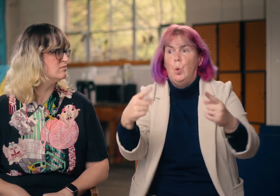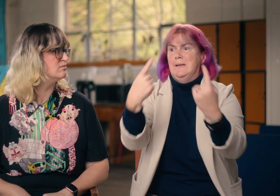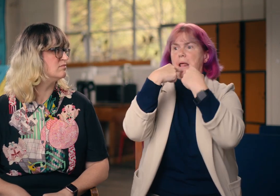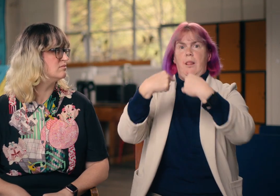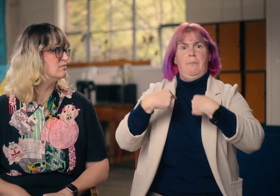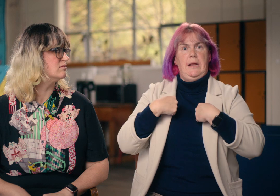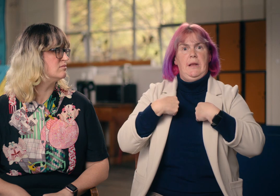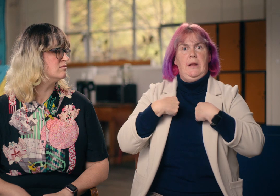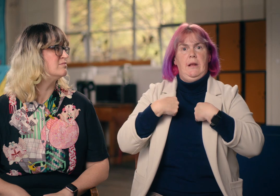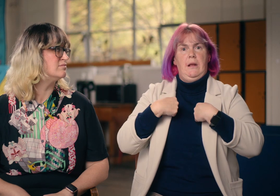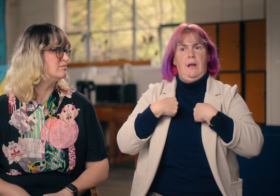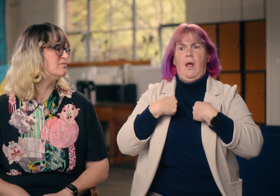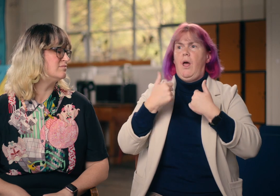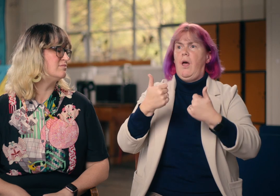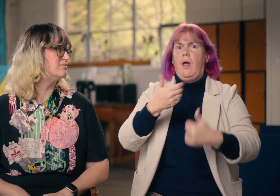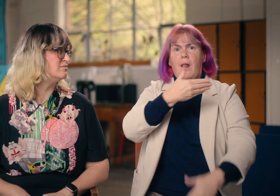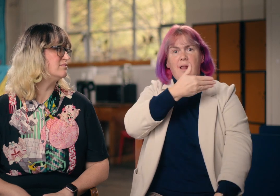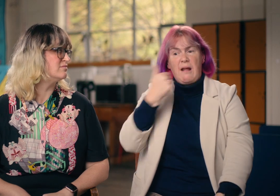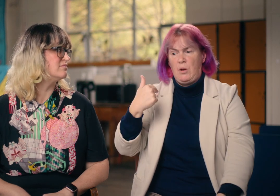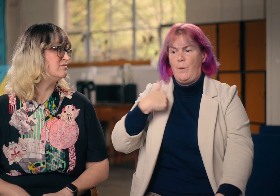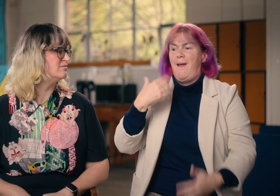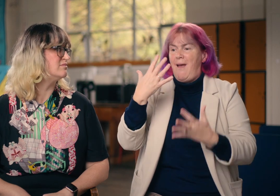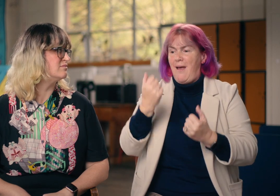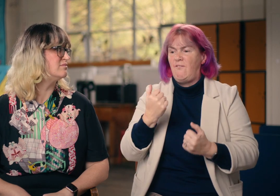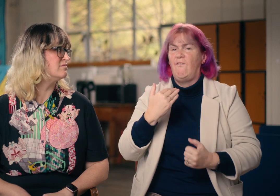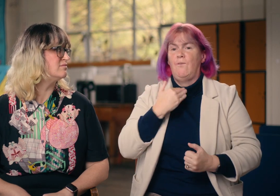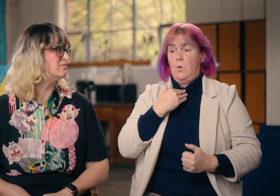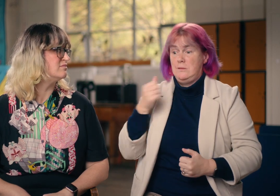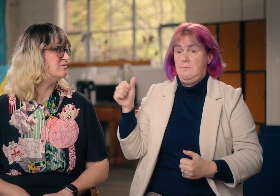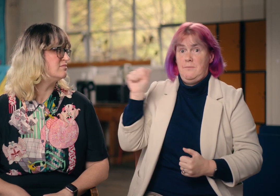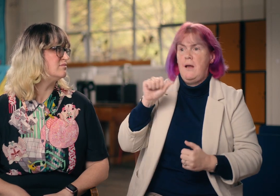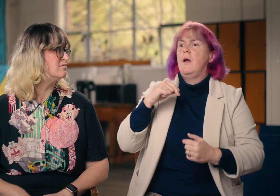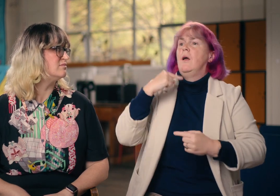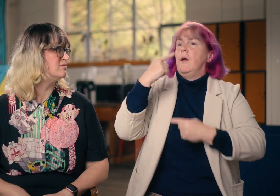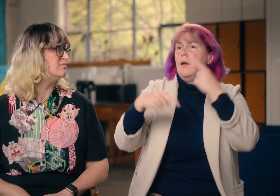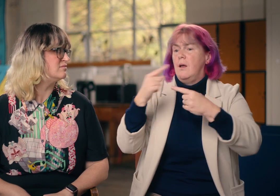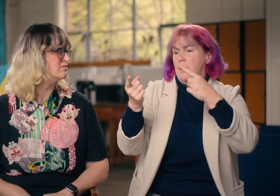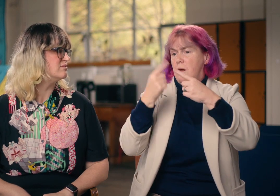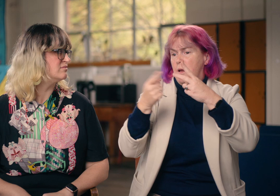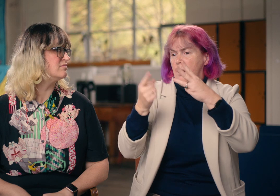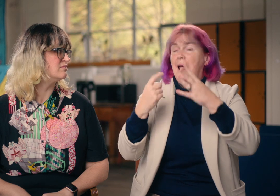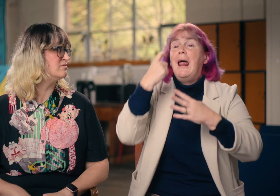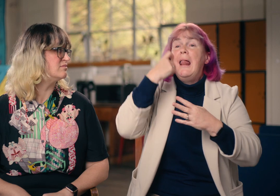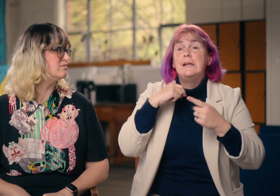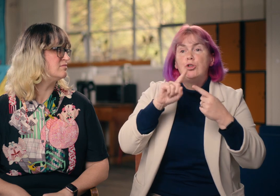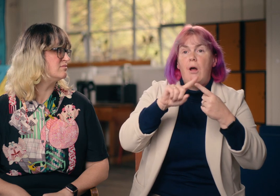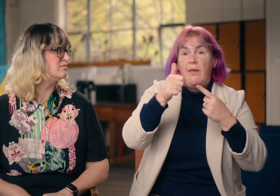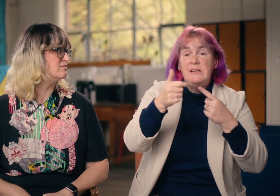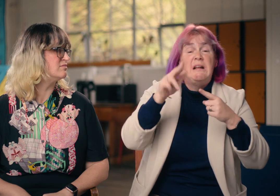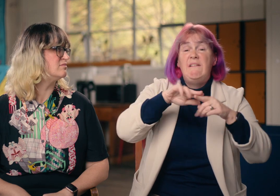us to tell her what needed to be changed. It was so lovely to have our voices back. We were able to provide suggestions, and she